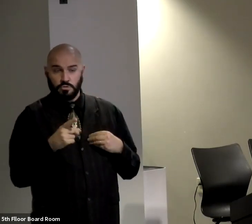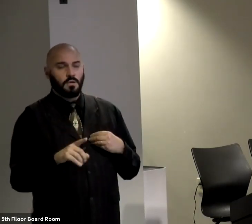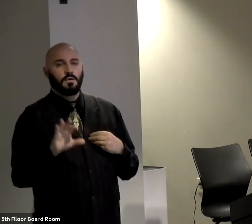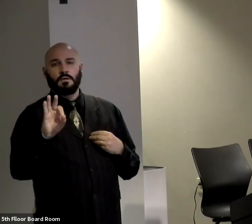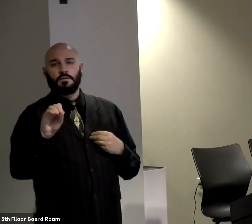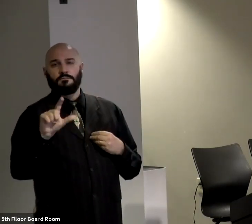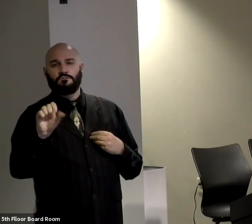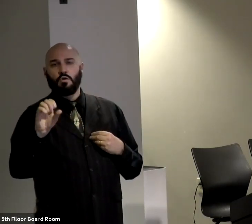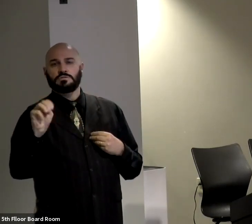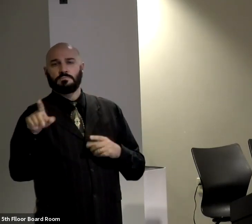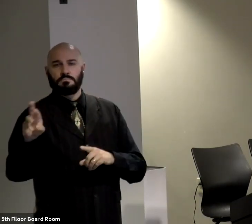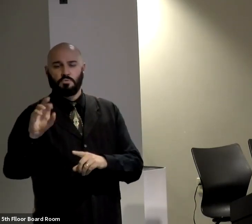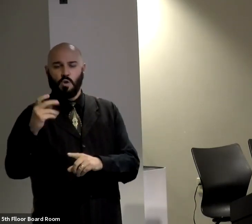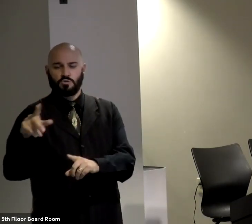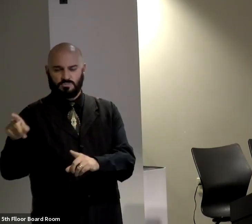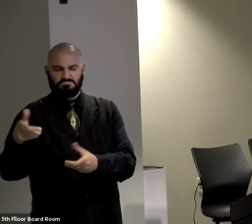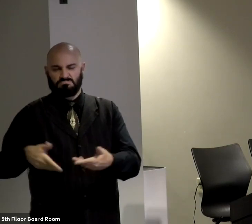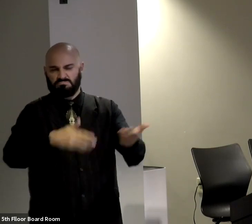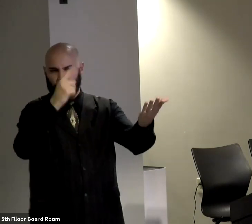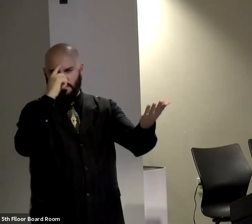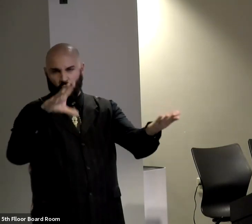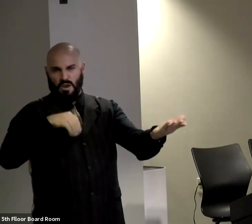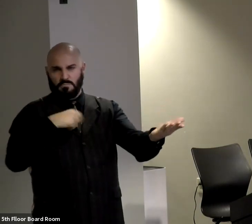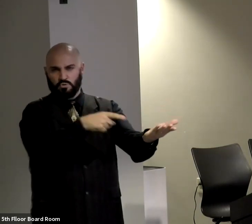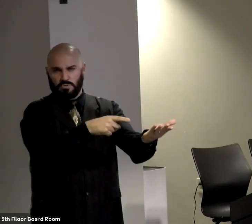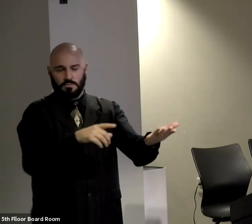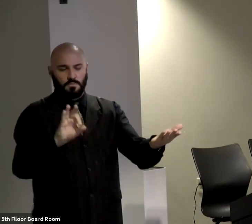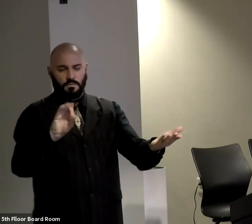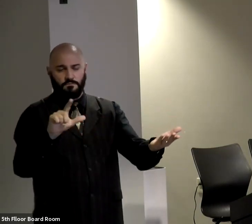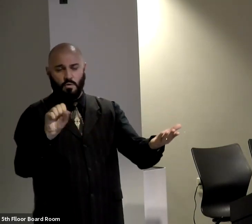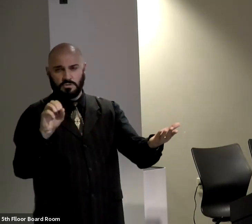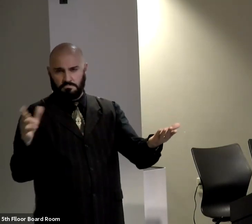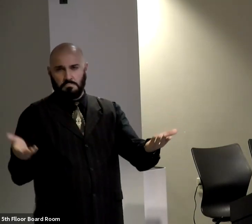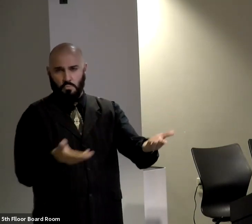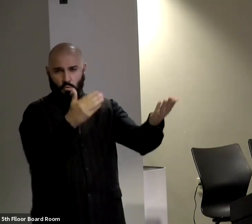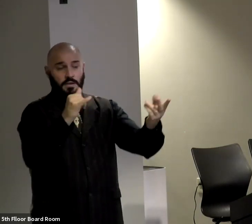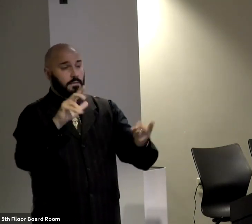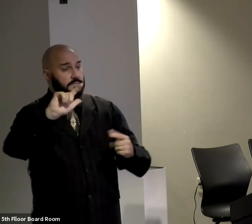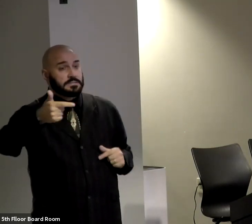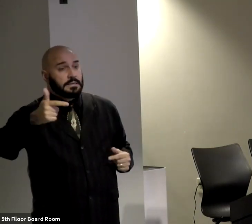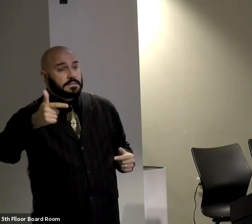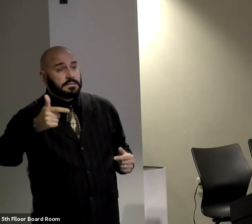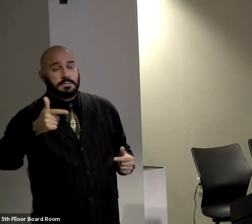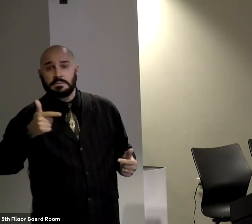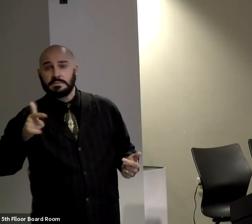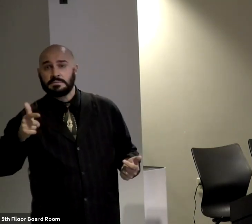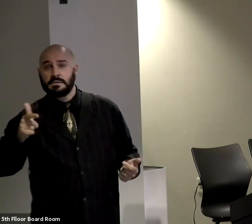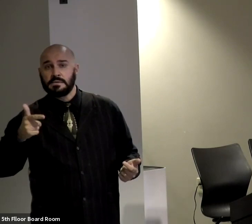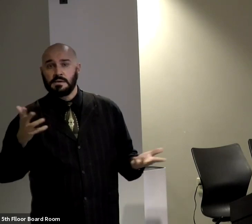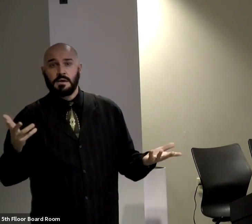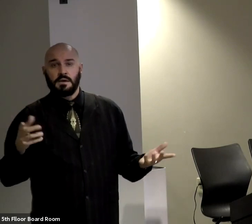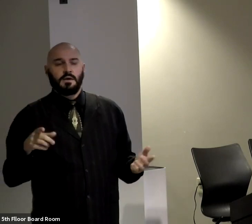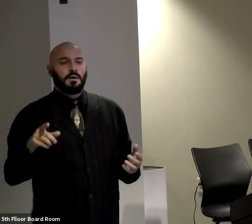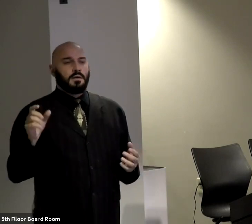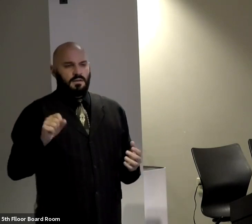motion for final adoption, Mr. Chairman. Now, Mr. Folsom has made the motion for final adoption. Is there a second? There's a